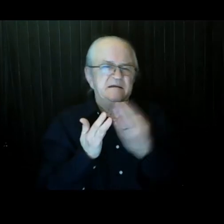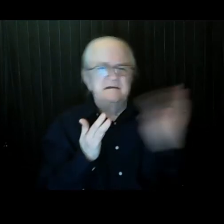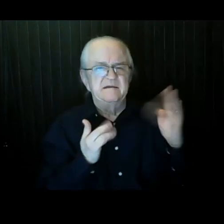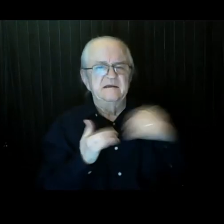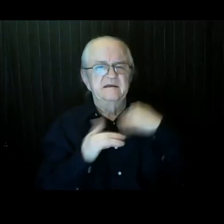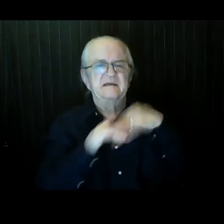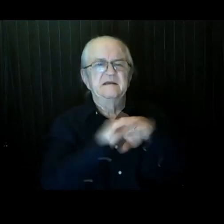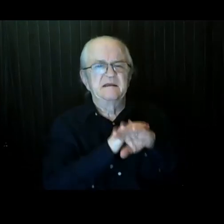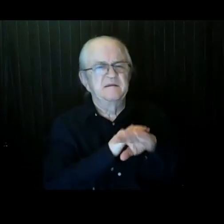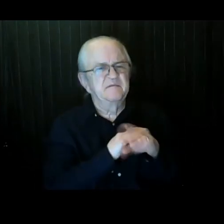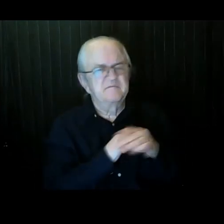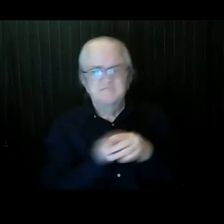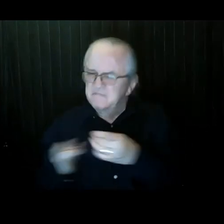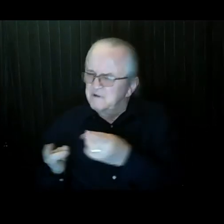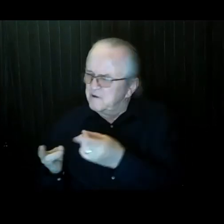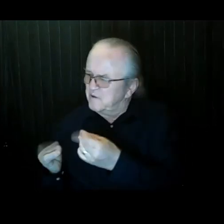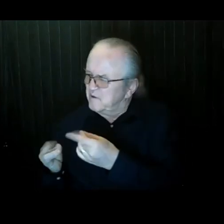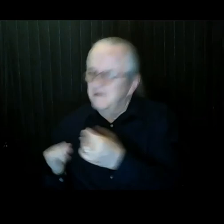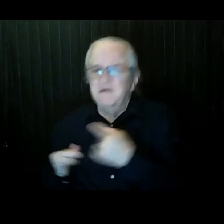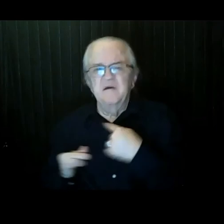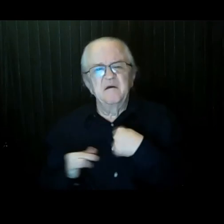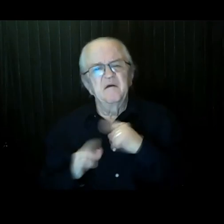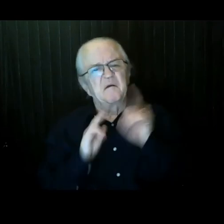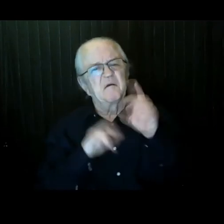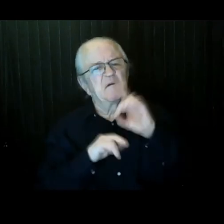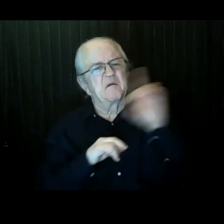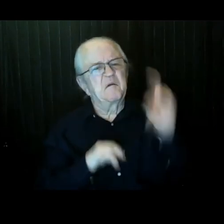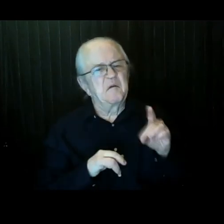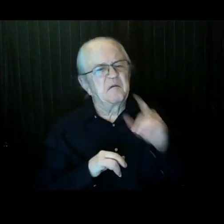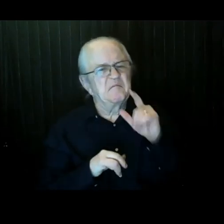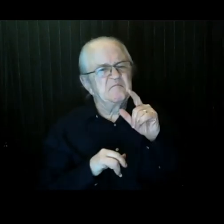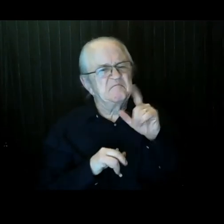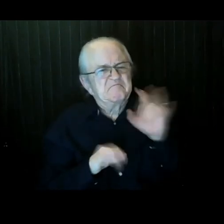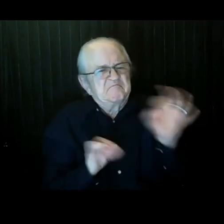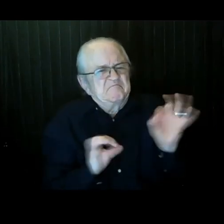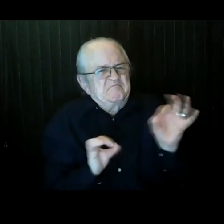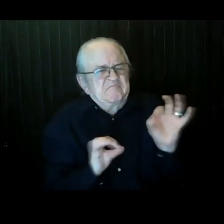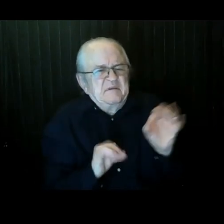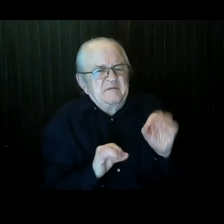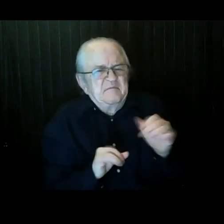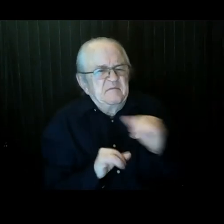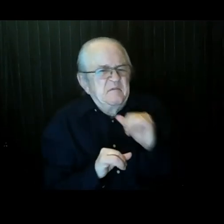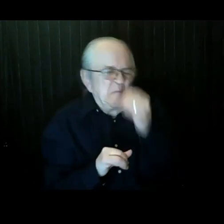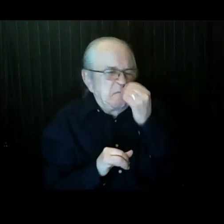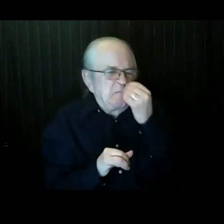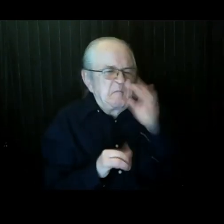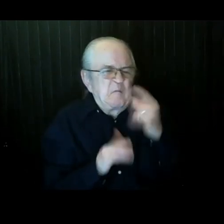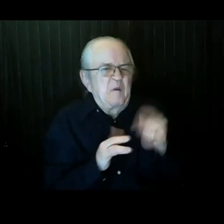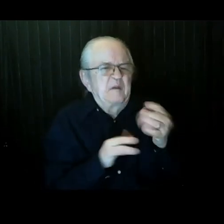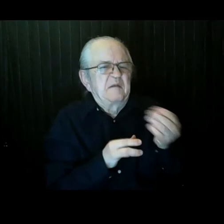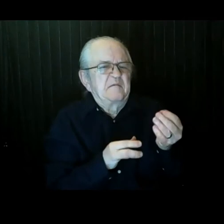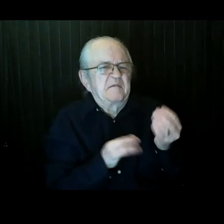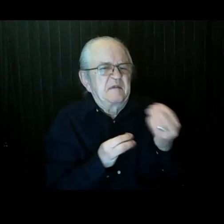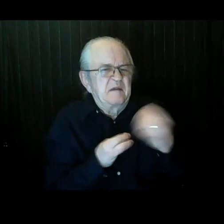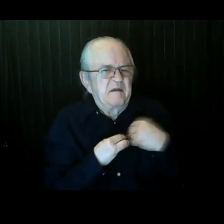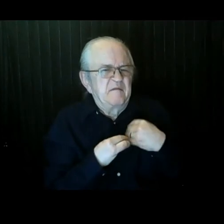to Detroit. I said, I don't need much. He said, well, then fine. I think we got just what you might need. And I said, well, it's going to cost